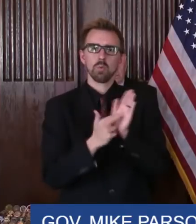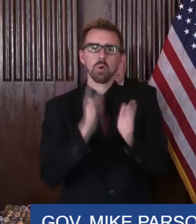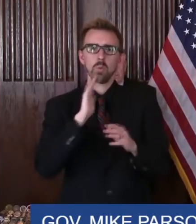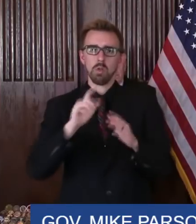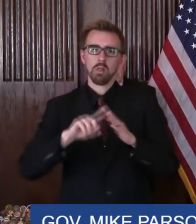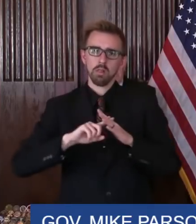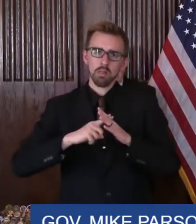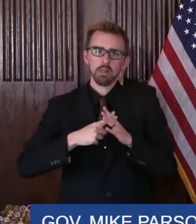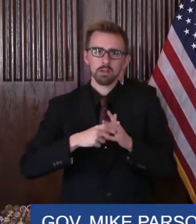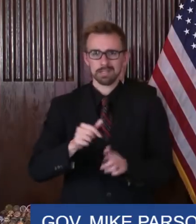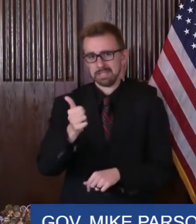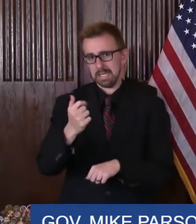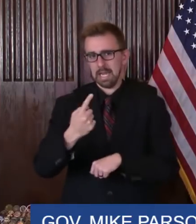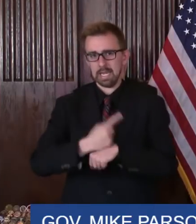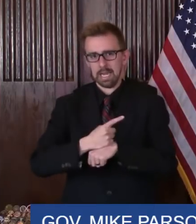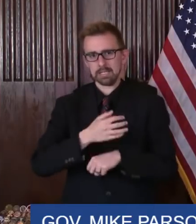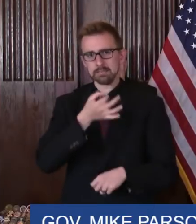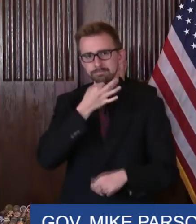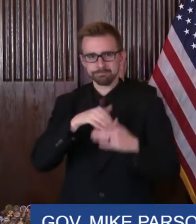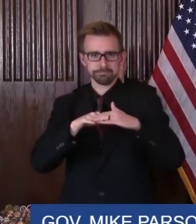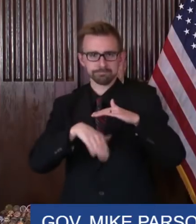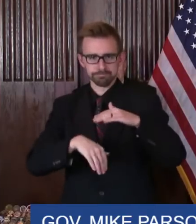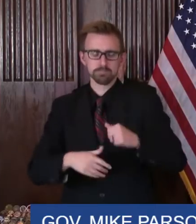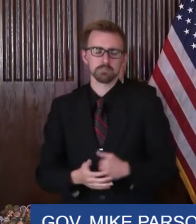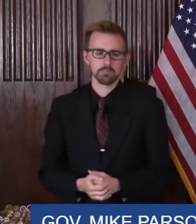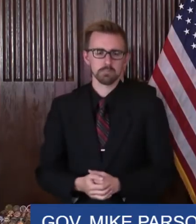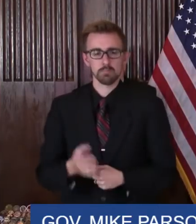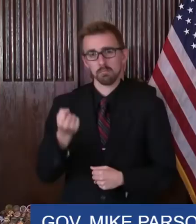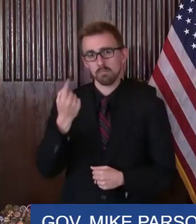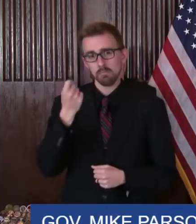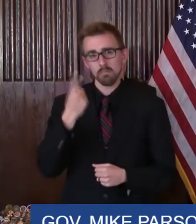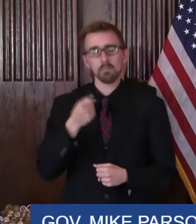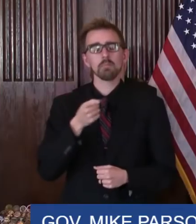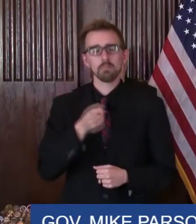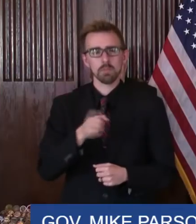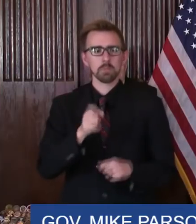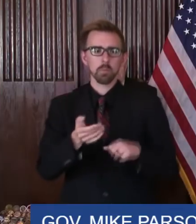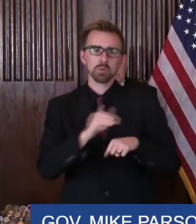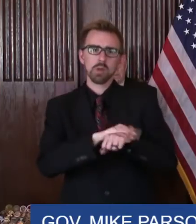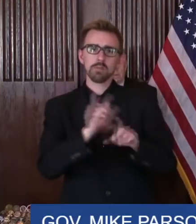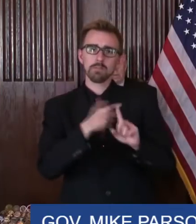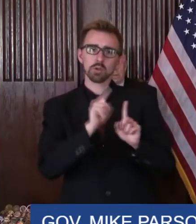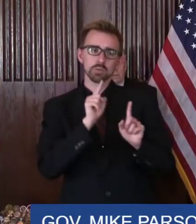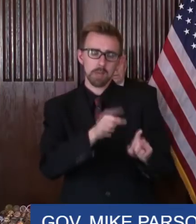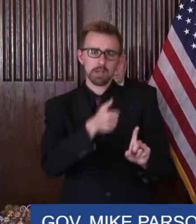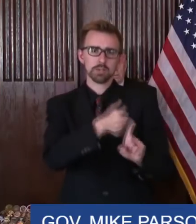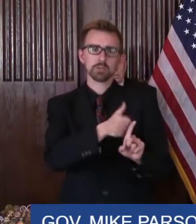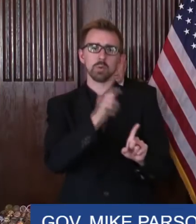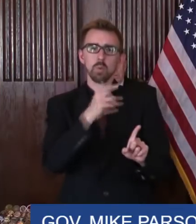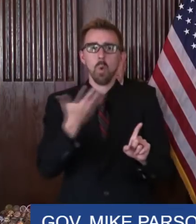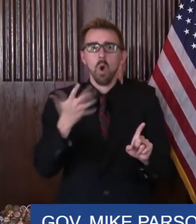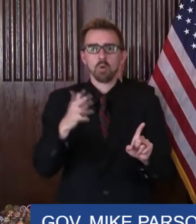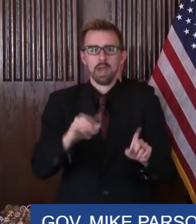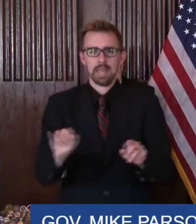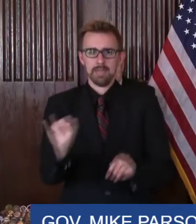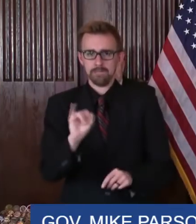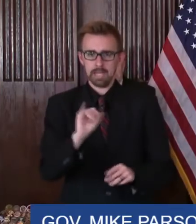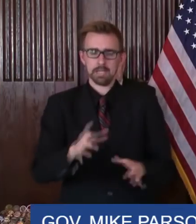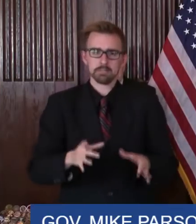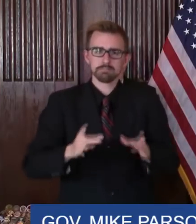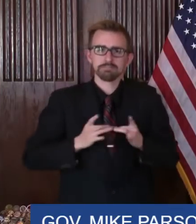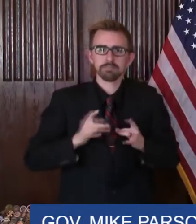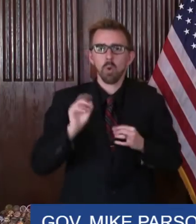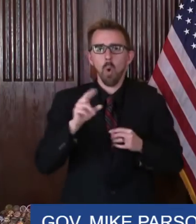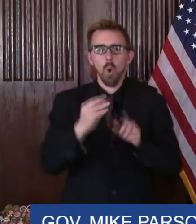into effect in 10 days. However, it's written to cover first responders who may have already been infected or exposed